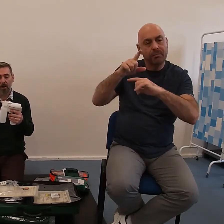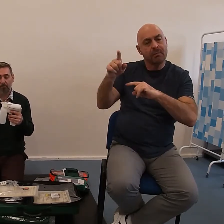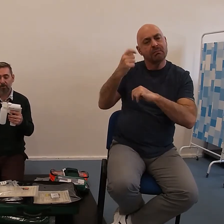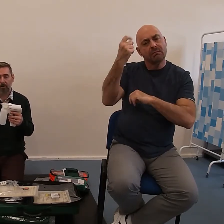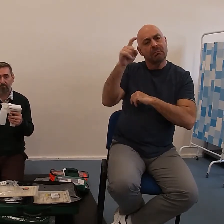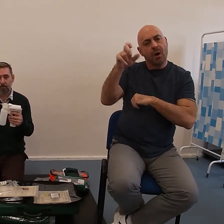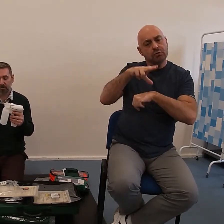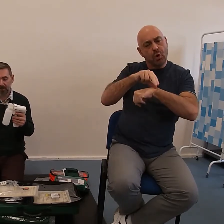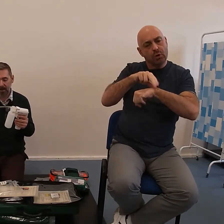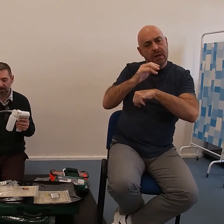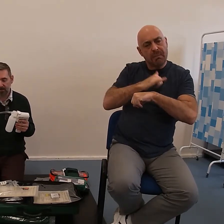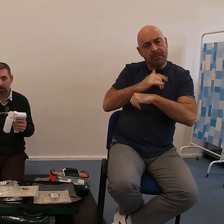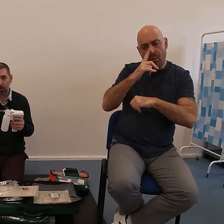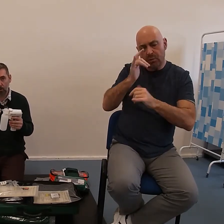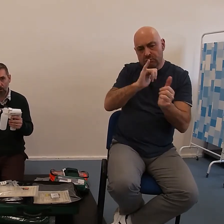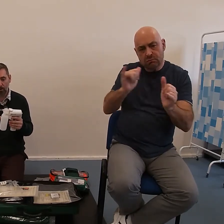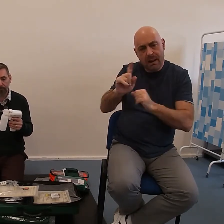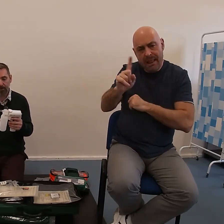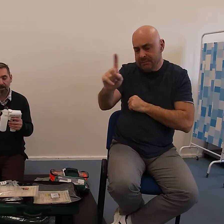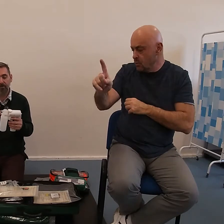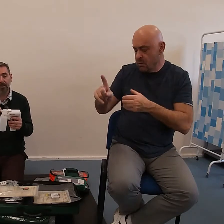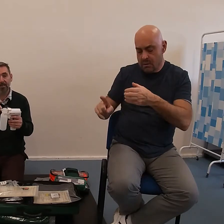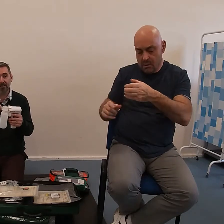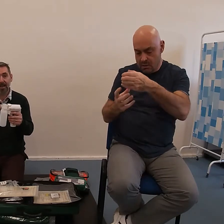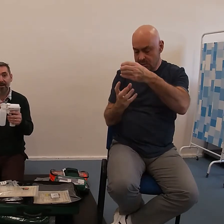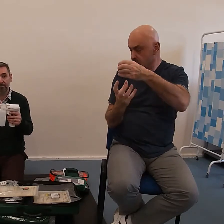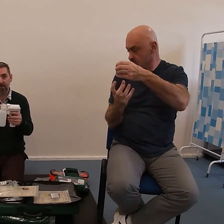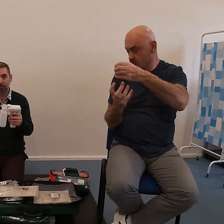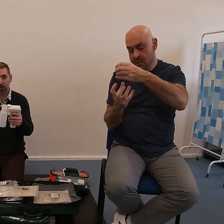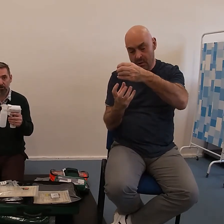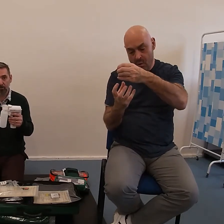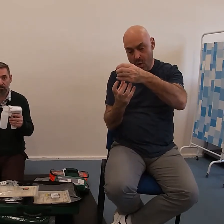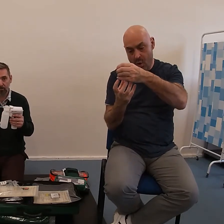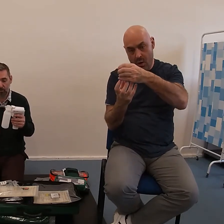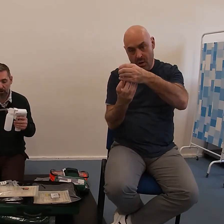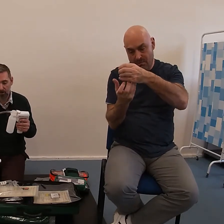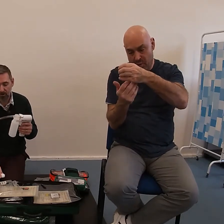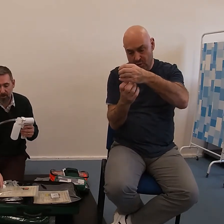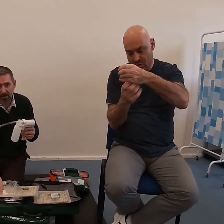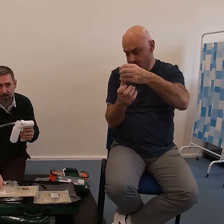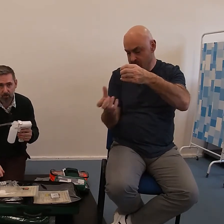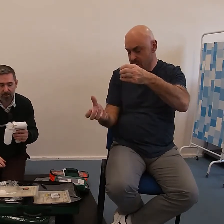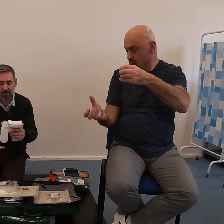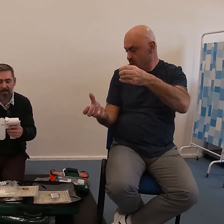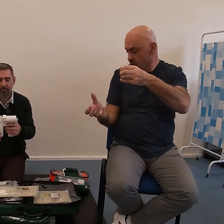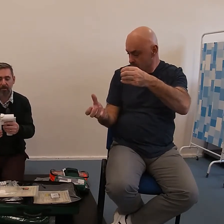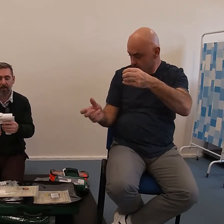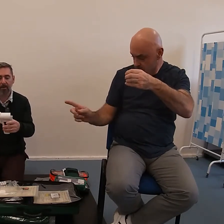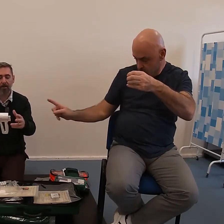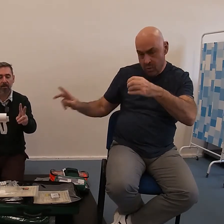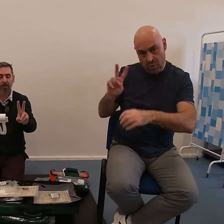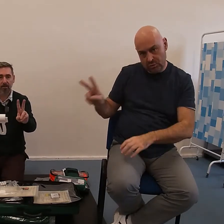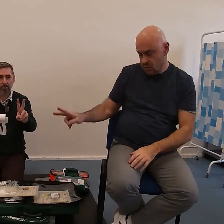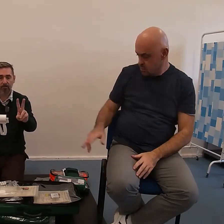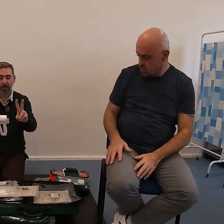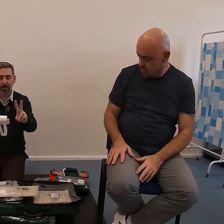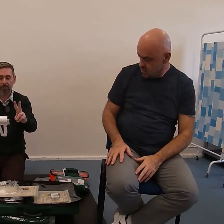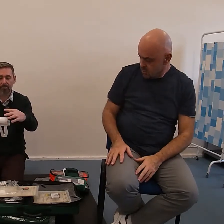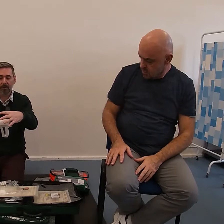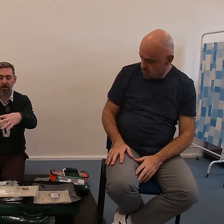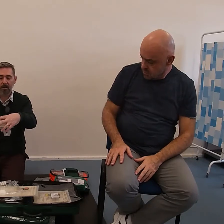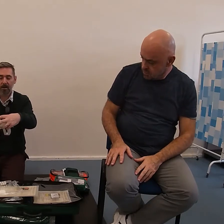secretions. So if that was the case, or if you needed to empty the bottle, what you do next is always the same thing. Take